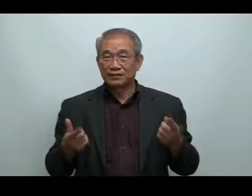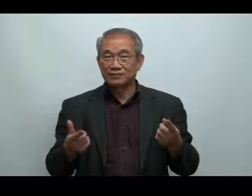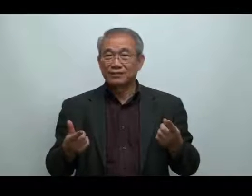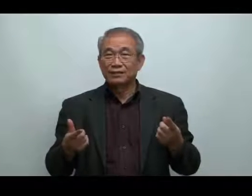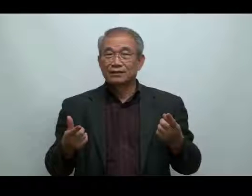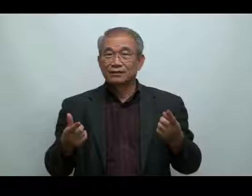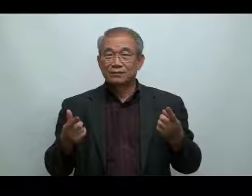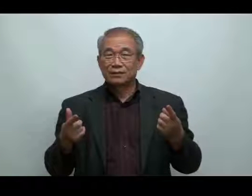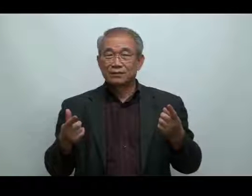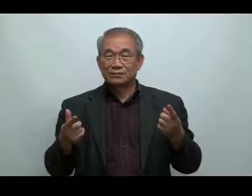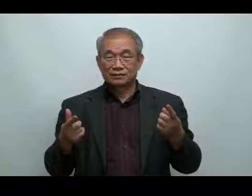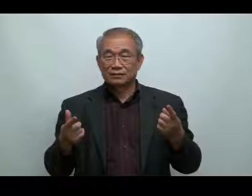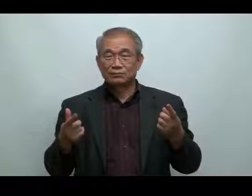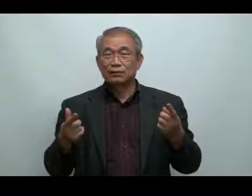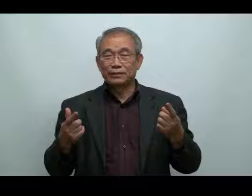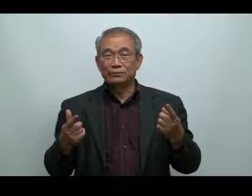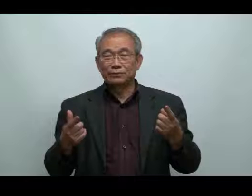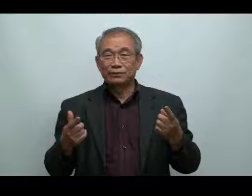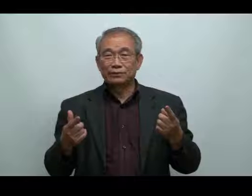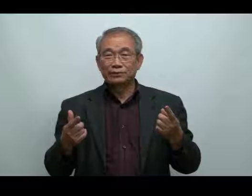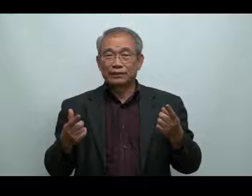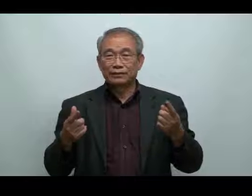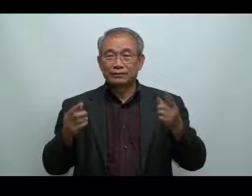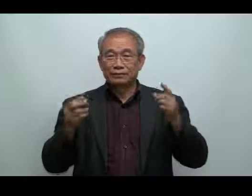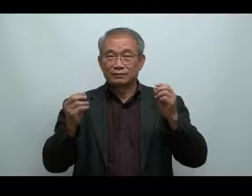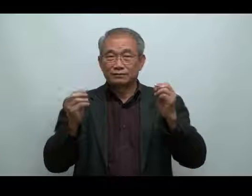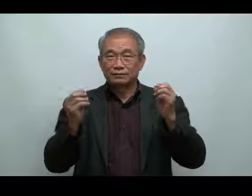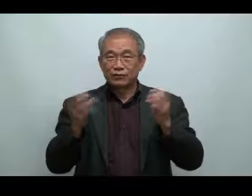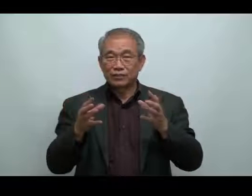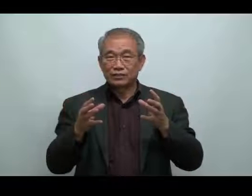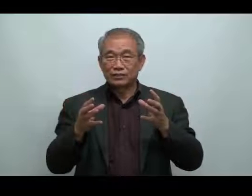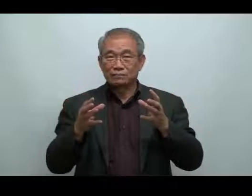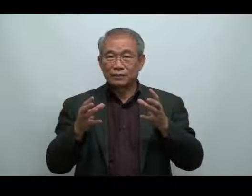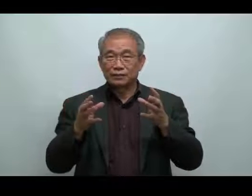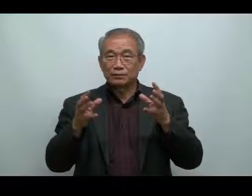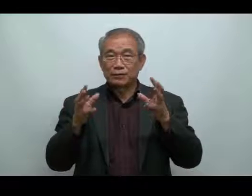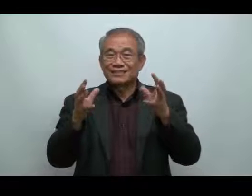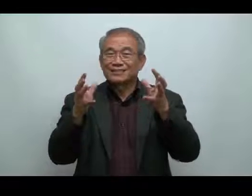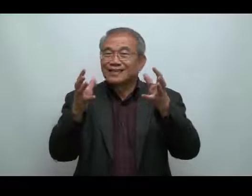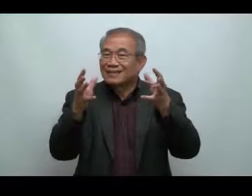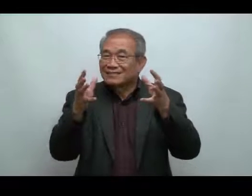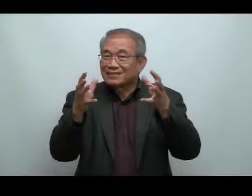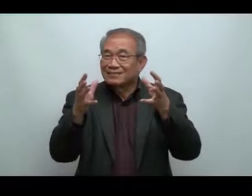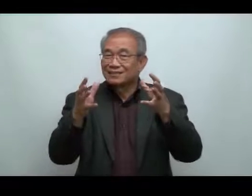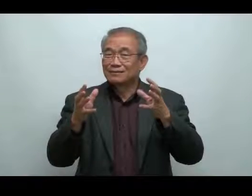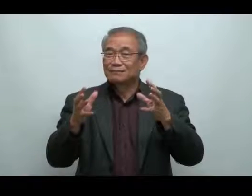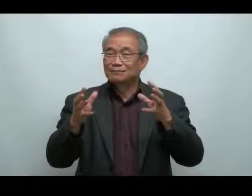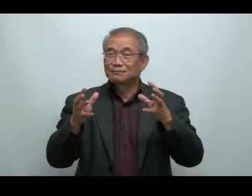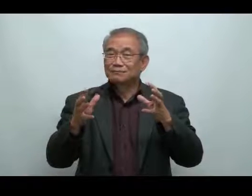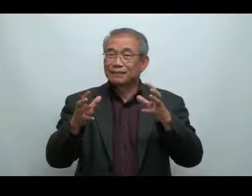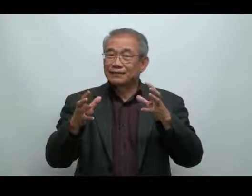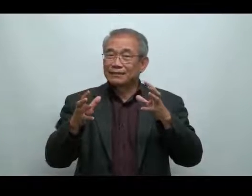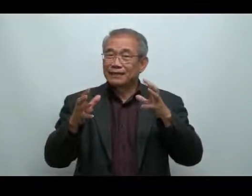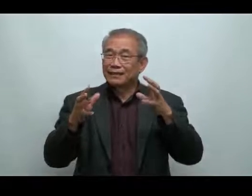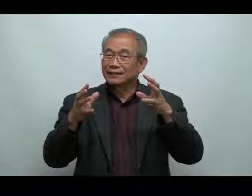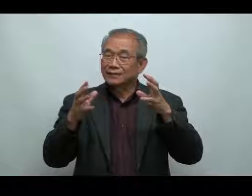resonance, it will mean to you that the voice is being resonated, making